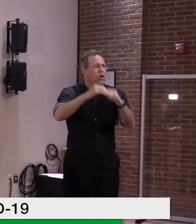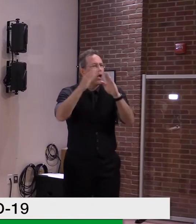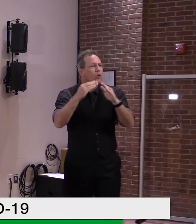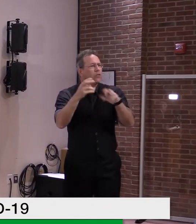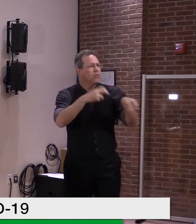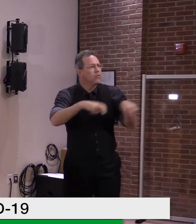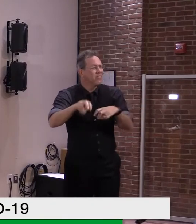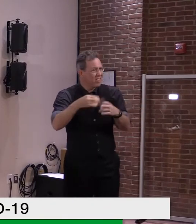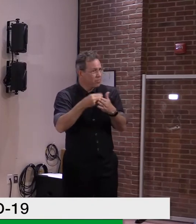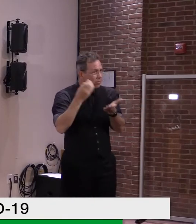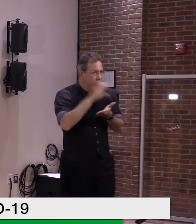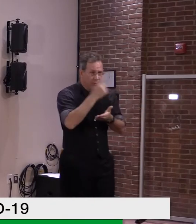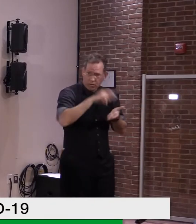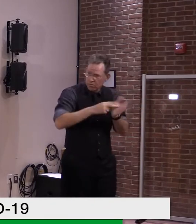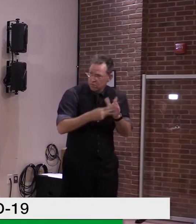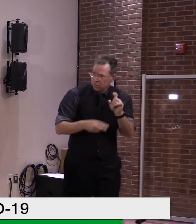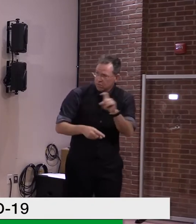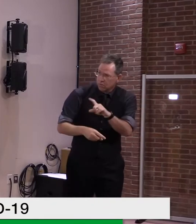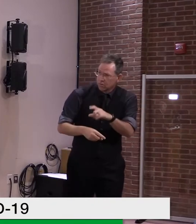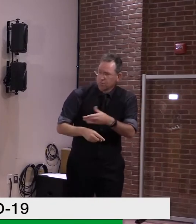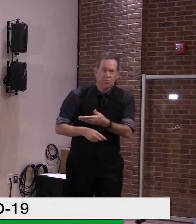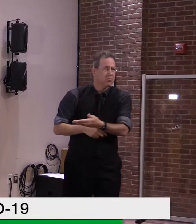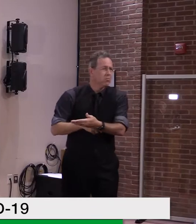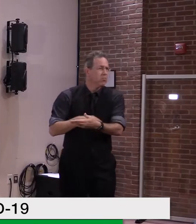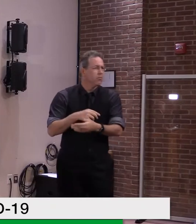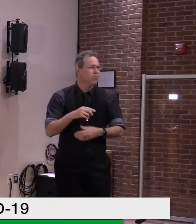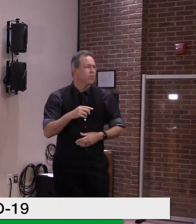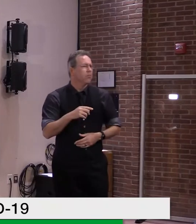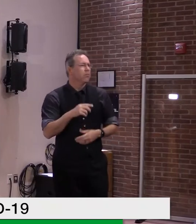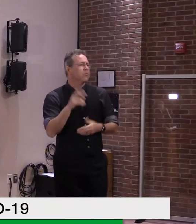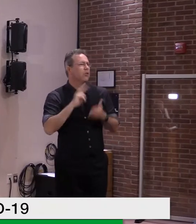Stuart, Mike Smith here. Thank you for the question.